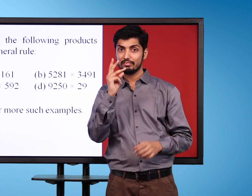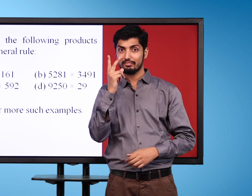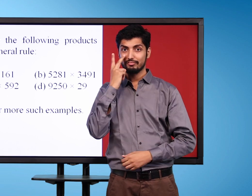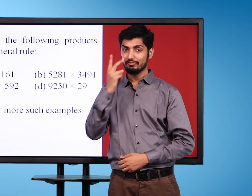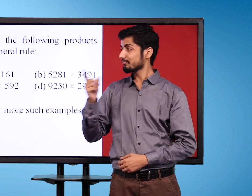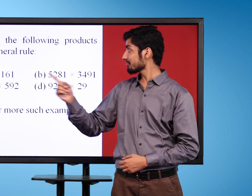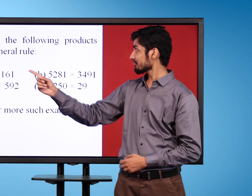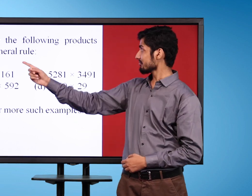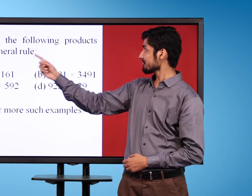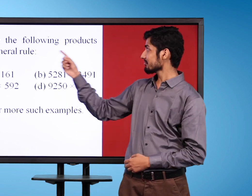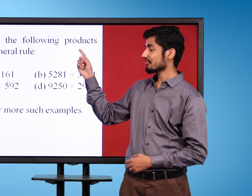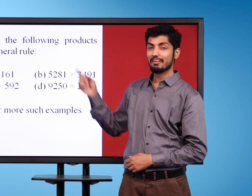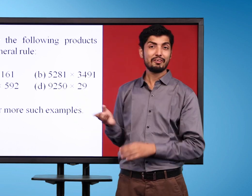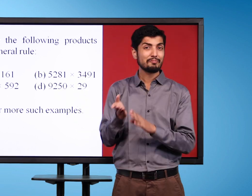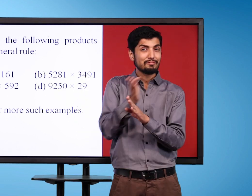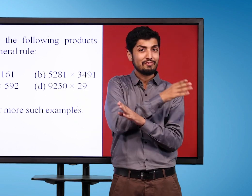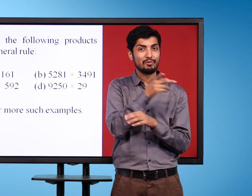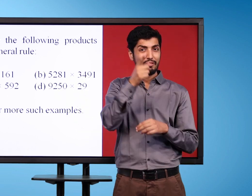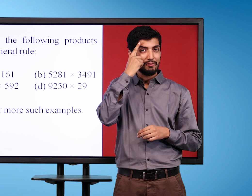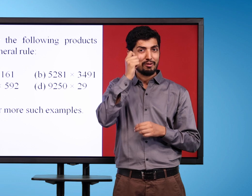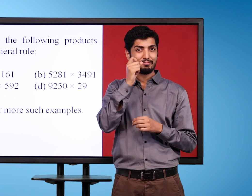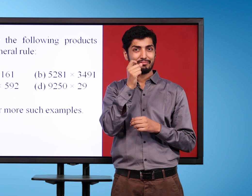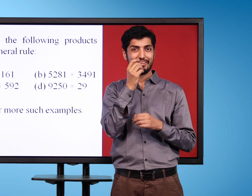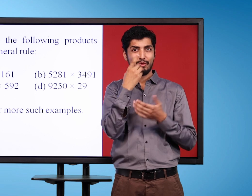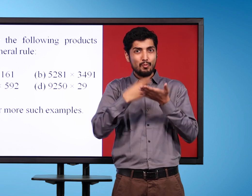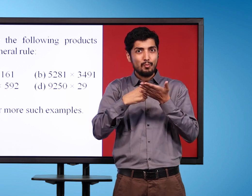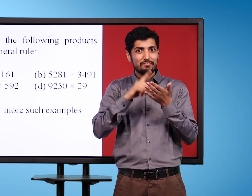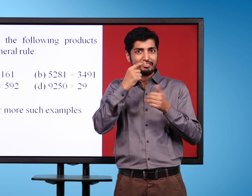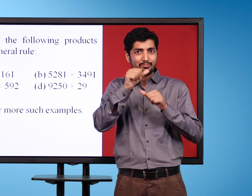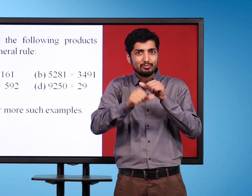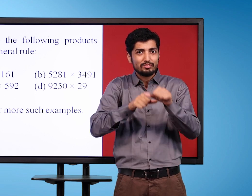Three. Estimate the following products using general rule.